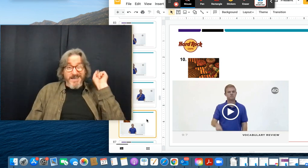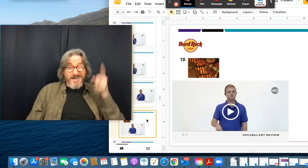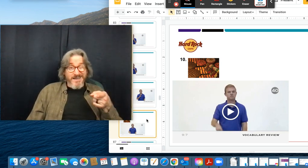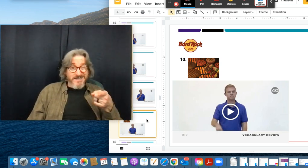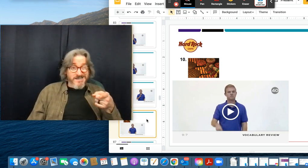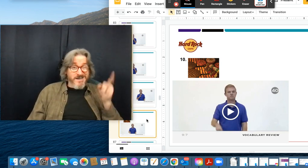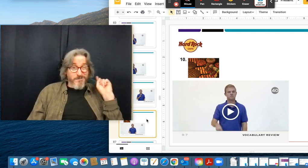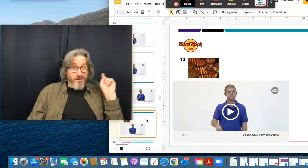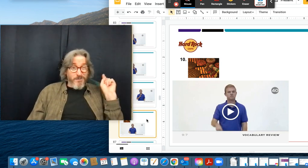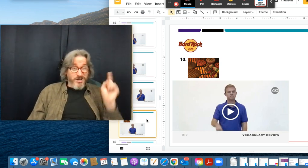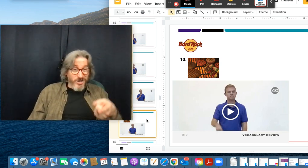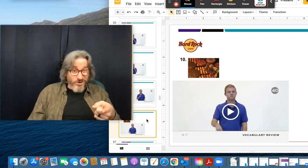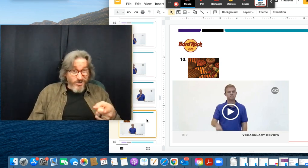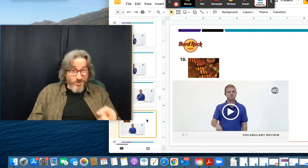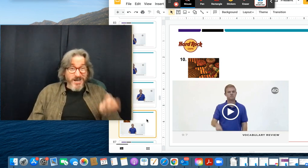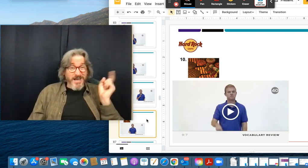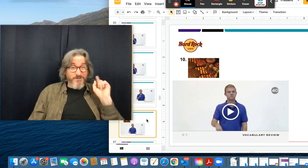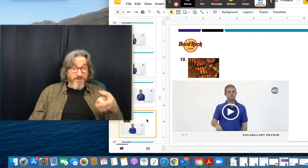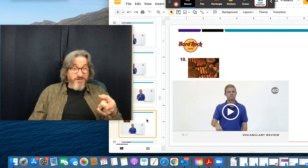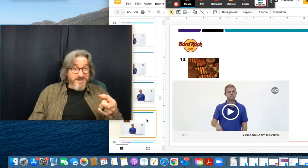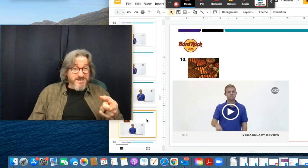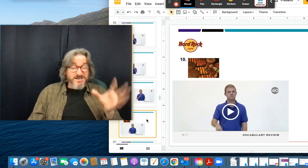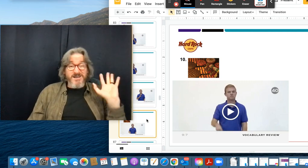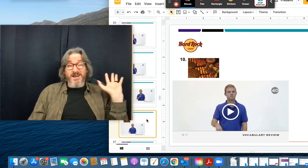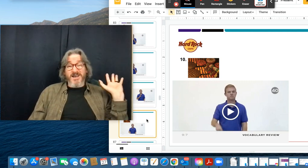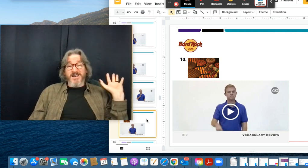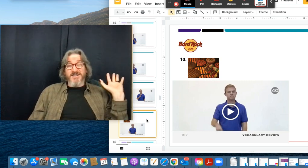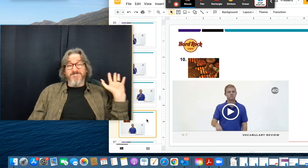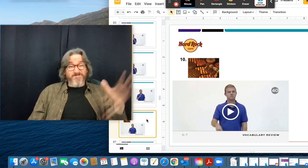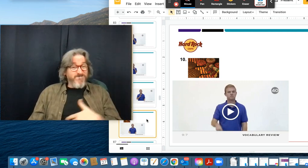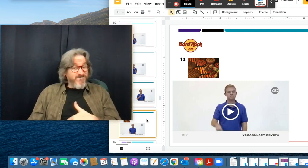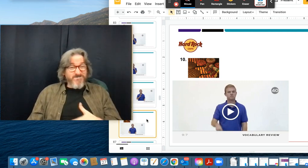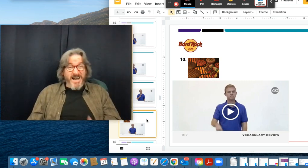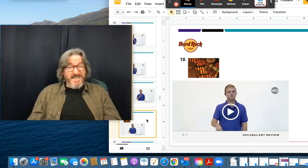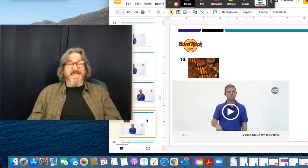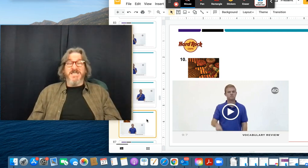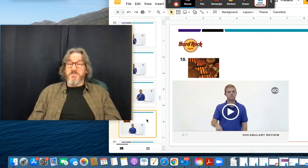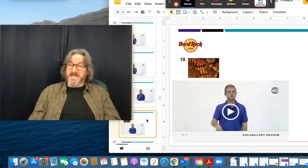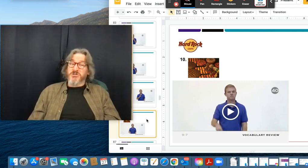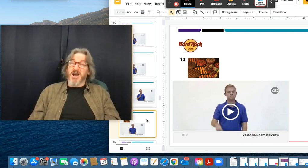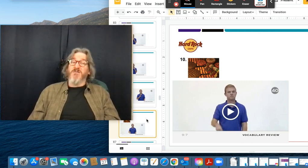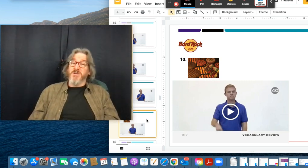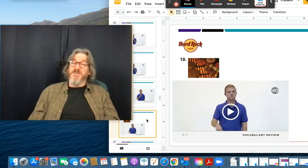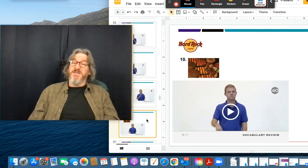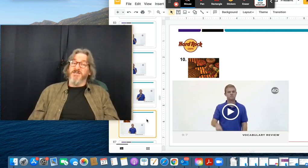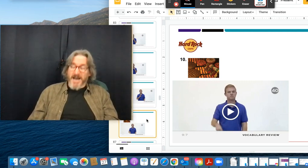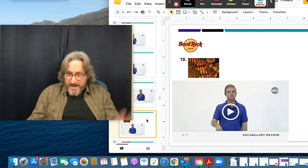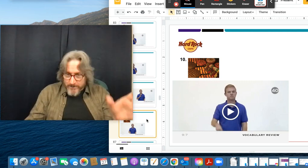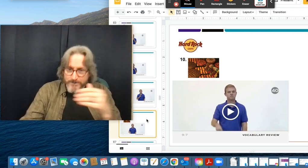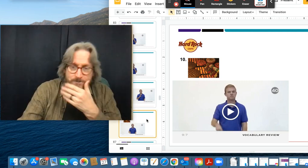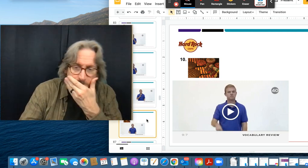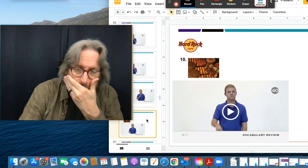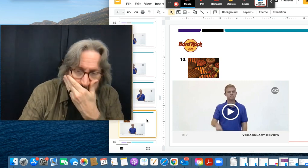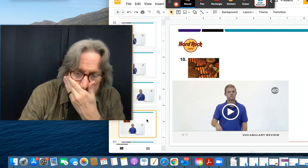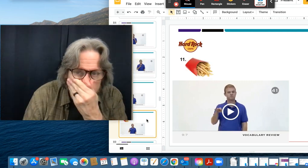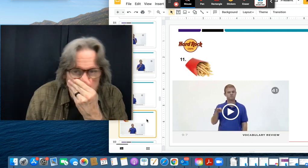BB King's barbecue in Memphis. I think it's the best dry rub I've ever had.